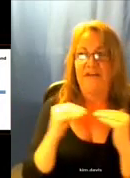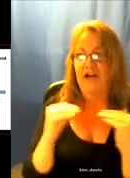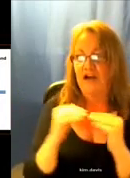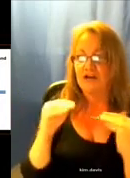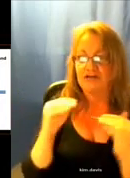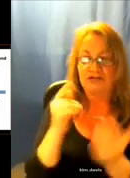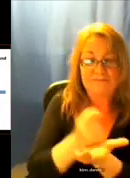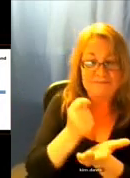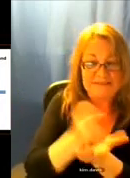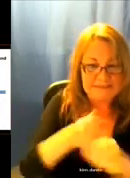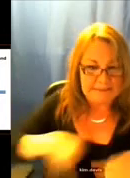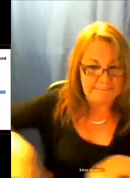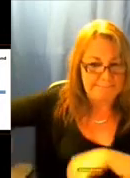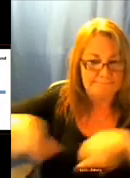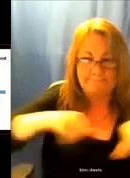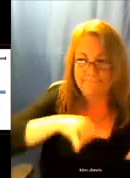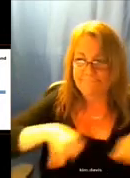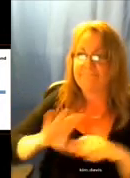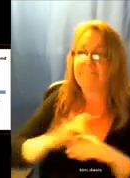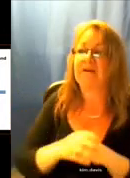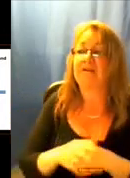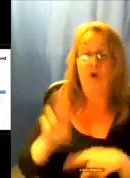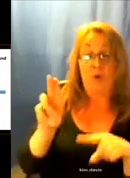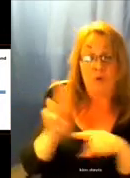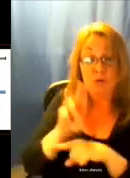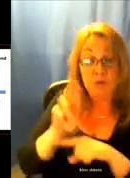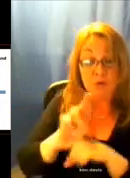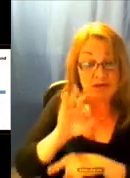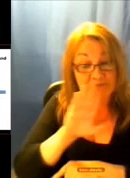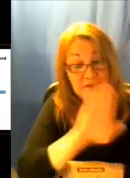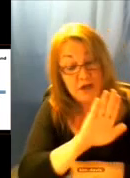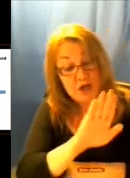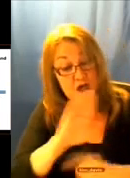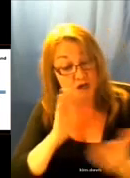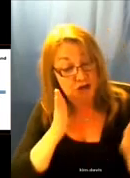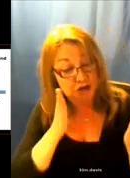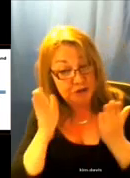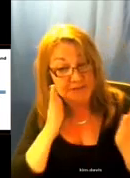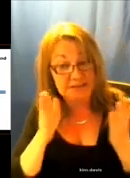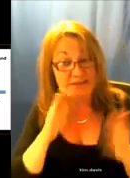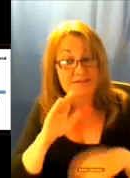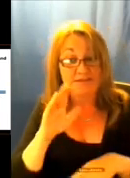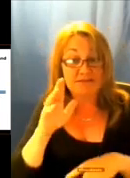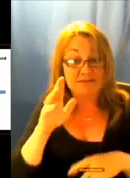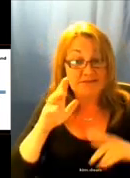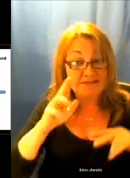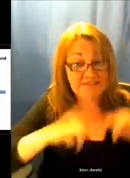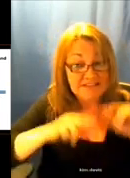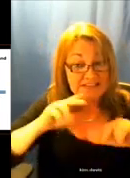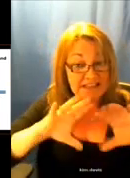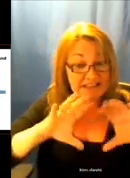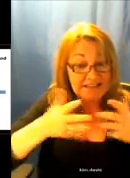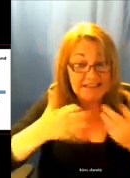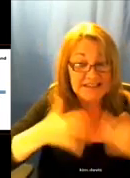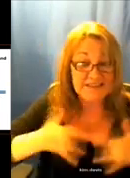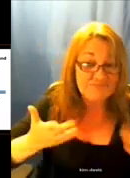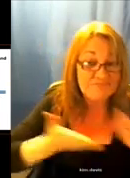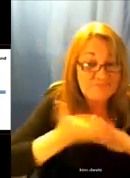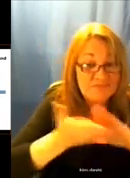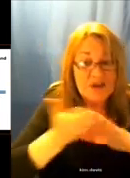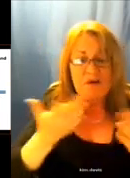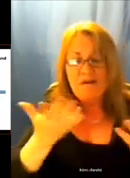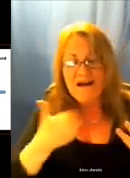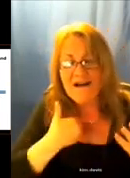And those that do live there do have the right of equality and the treatment that is the same as everyone else. On